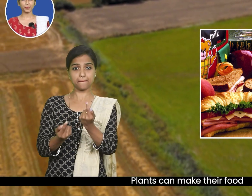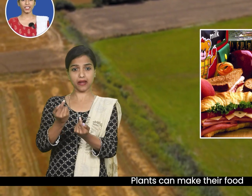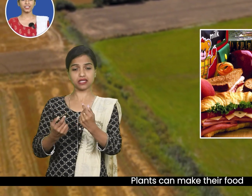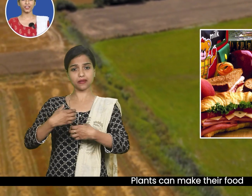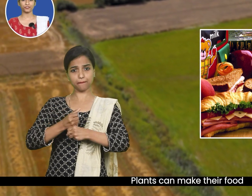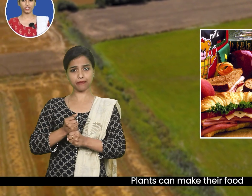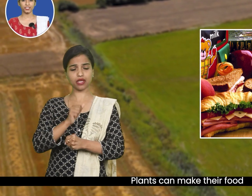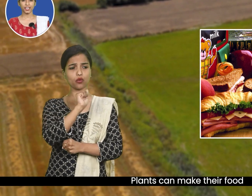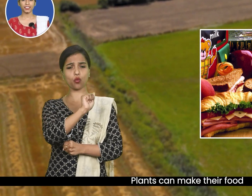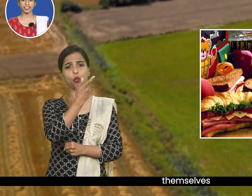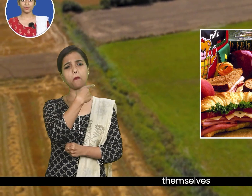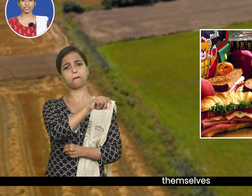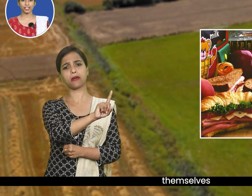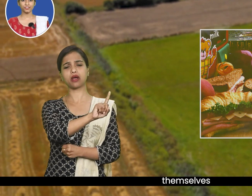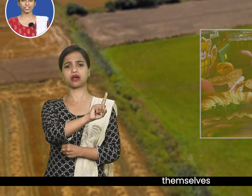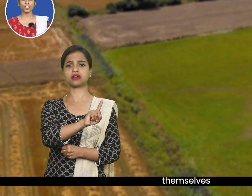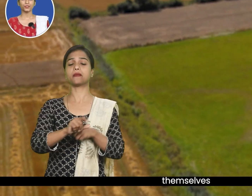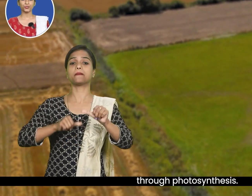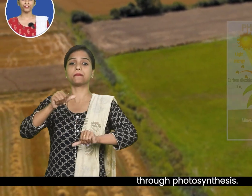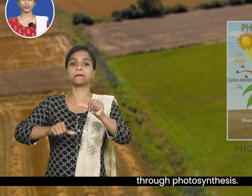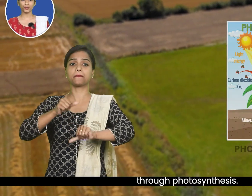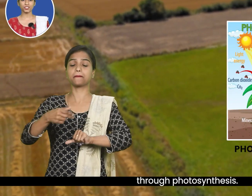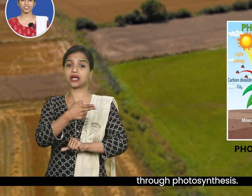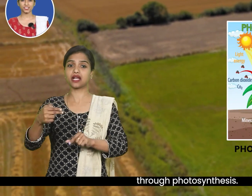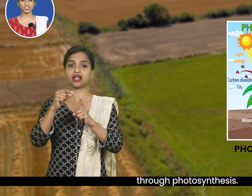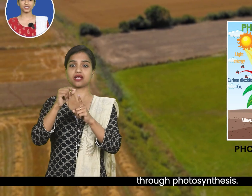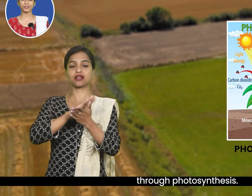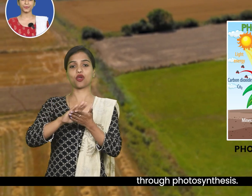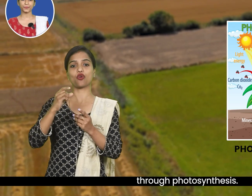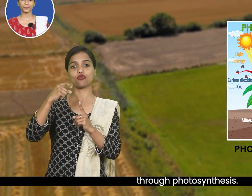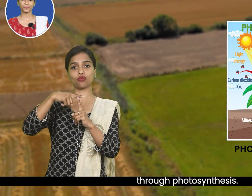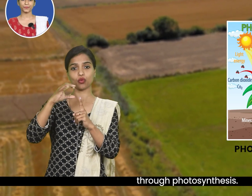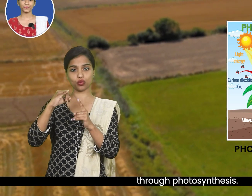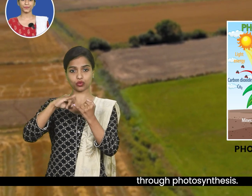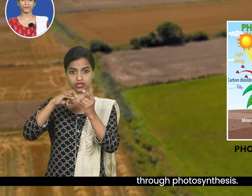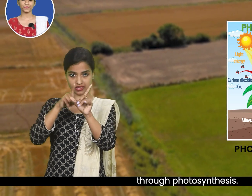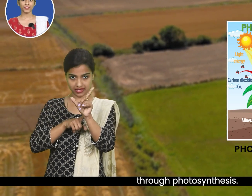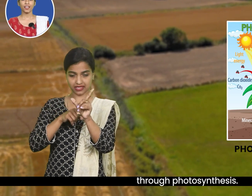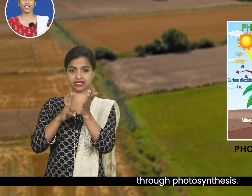Plants can make their food themselves through photosynthesis.